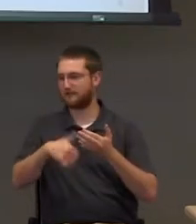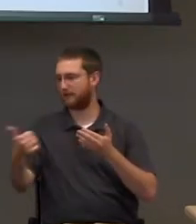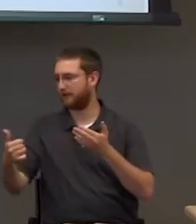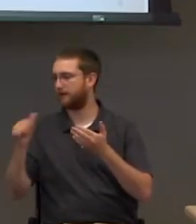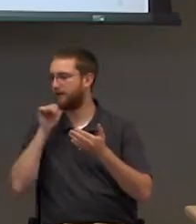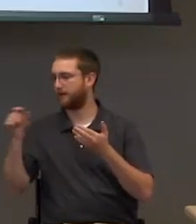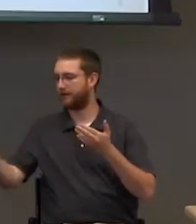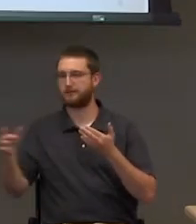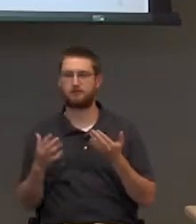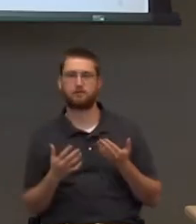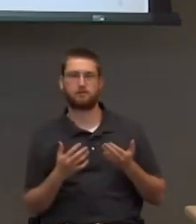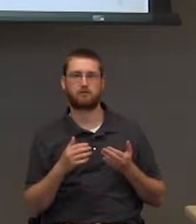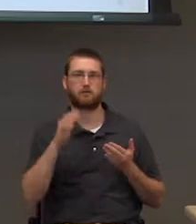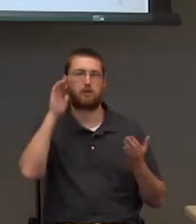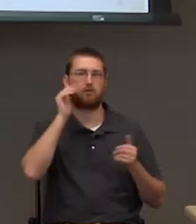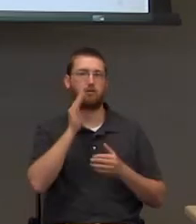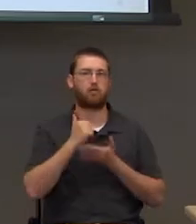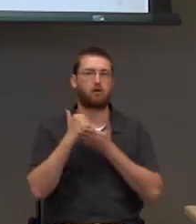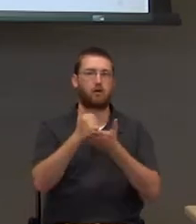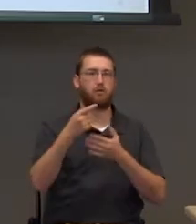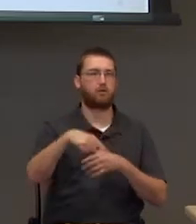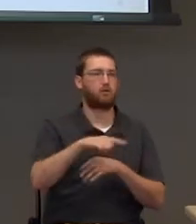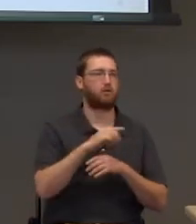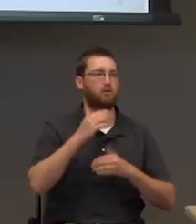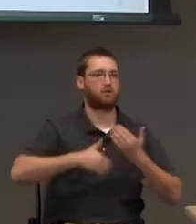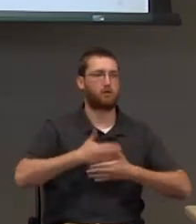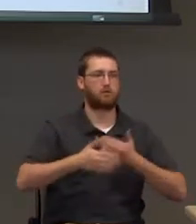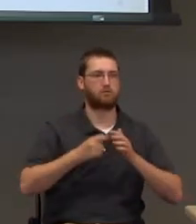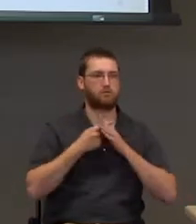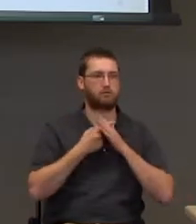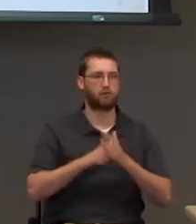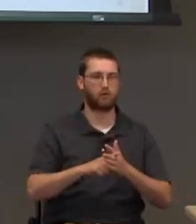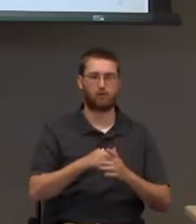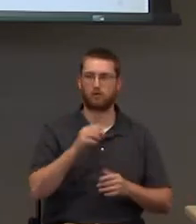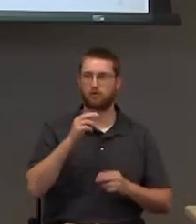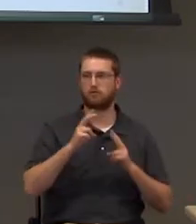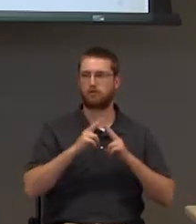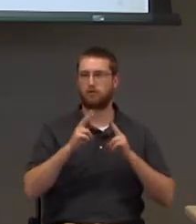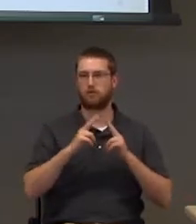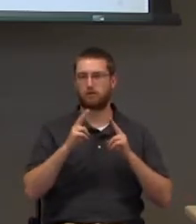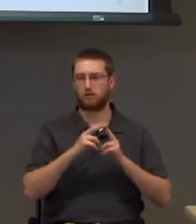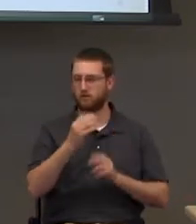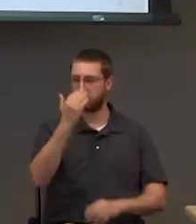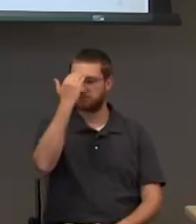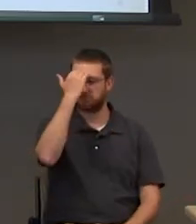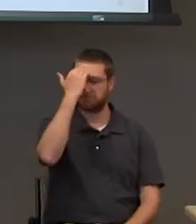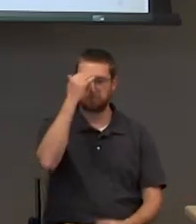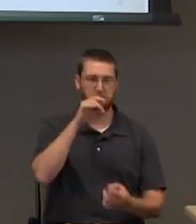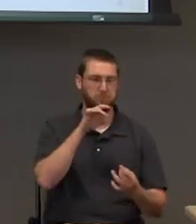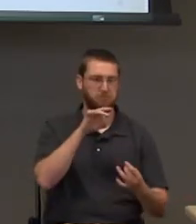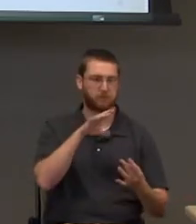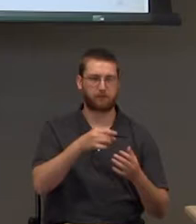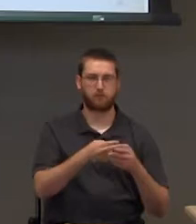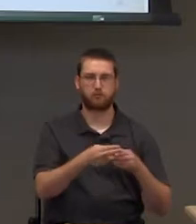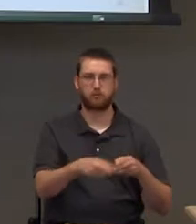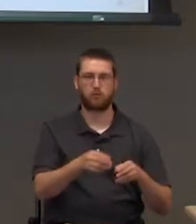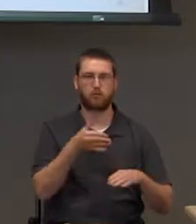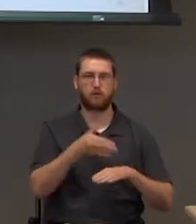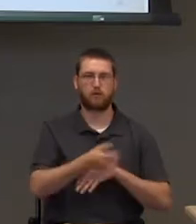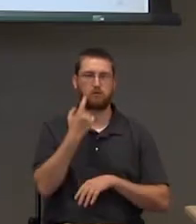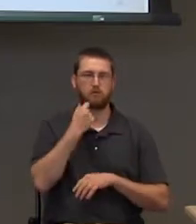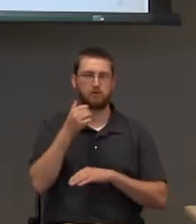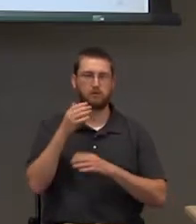else. And so hopefully that will be helpful as you guys go through that process. But it was very, very telling just in the brief feedback we got after the last